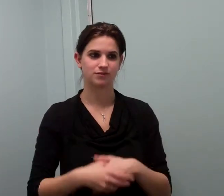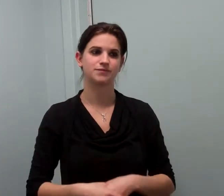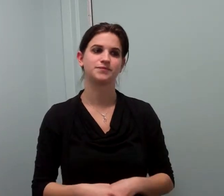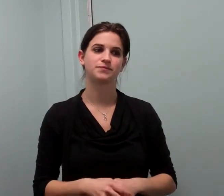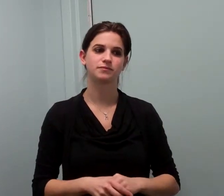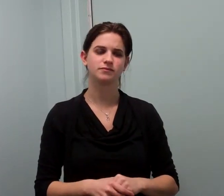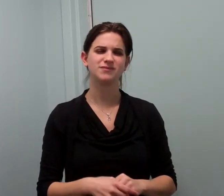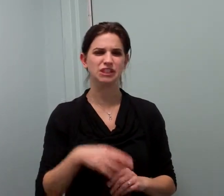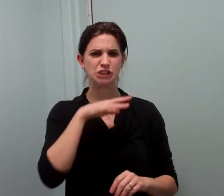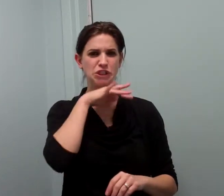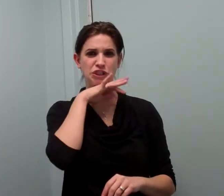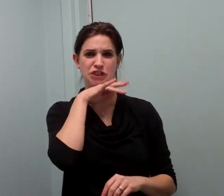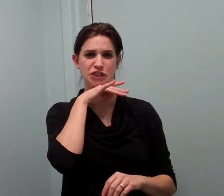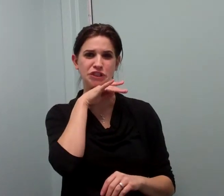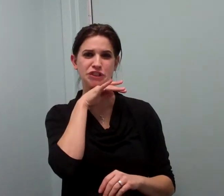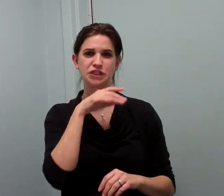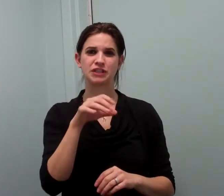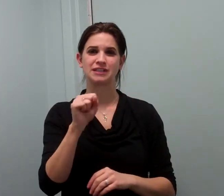Is this sponge saturated?